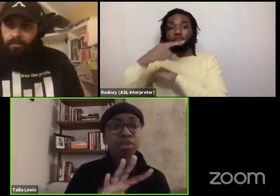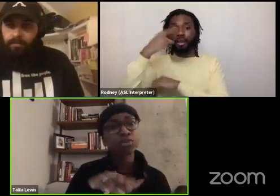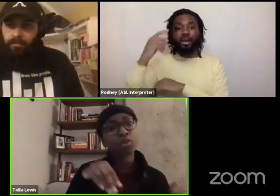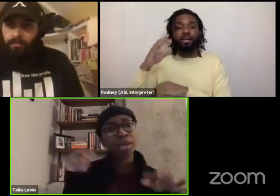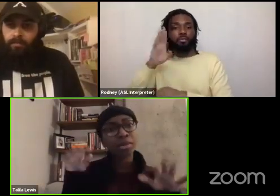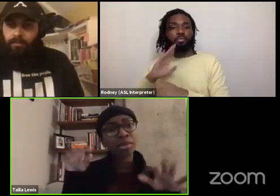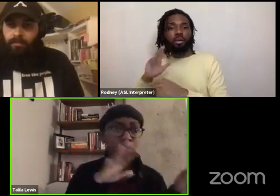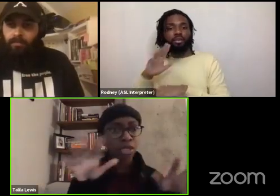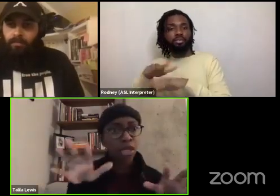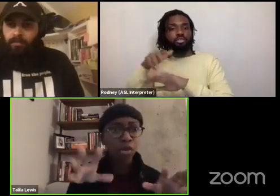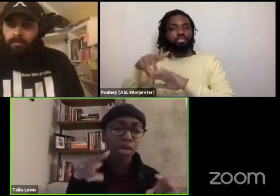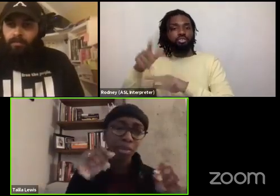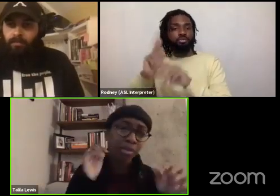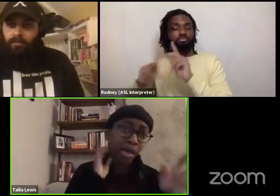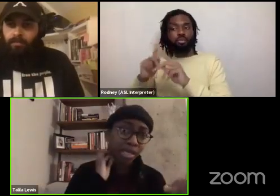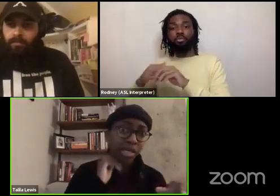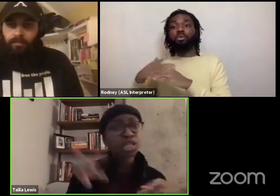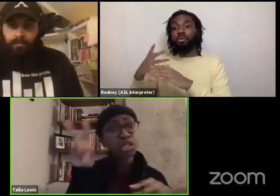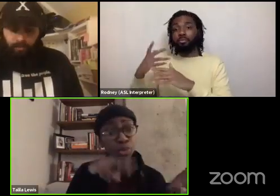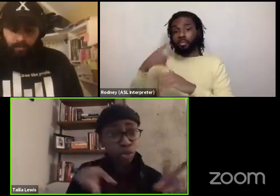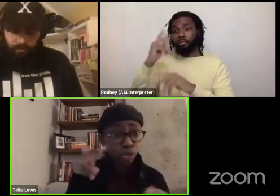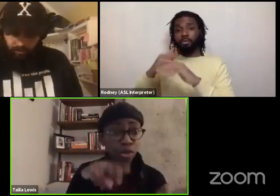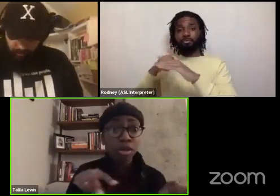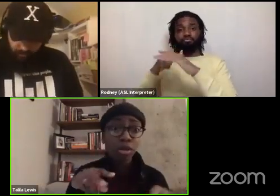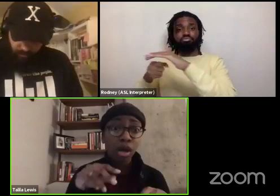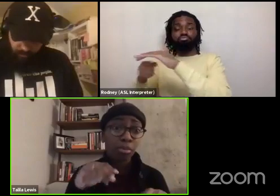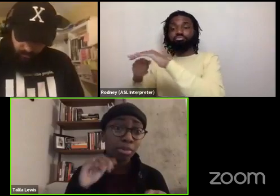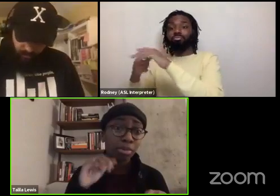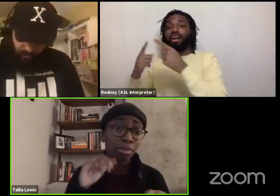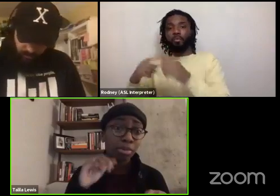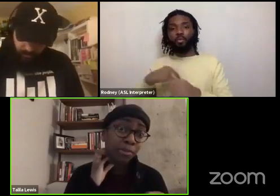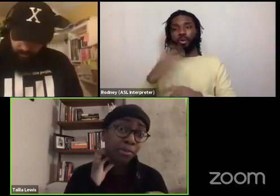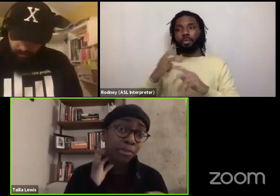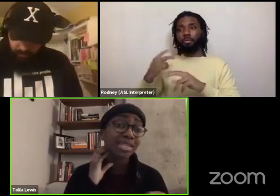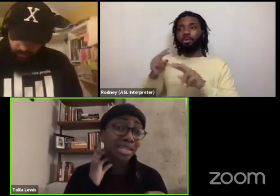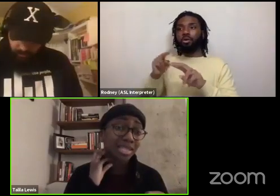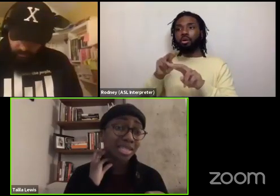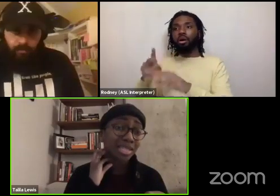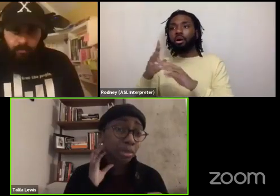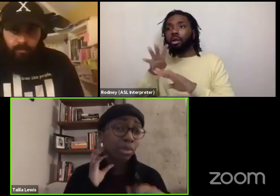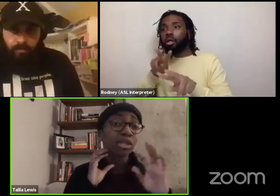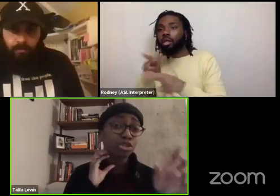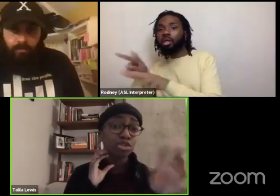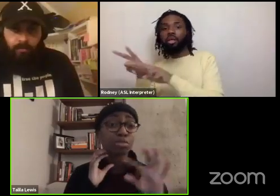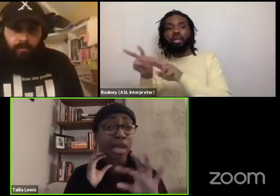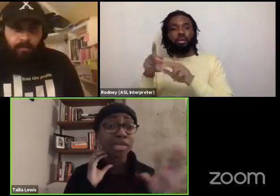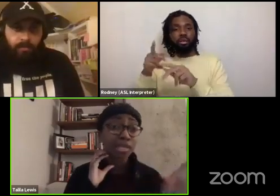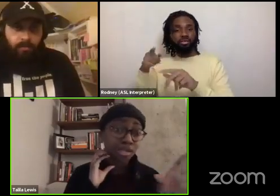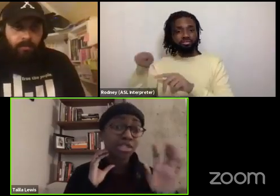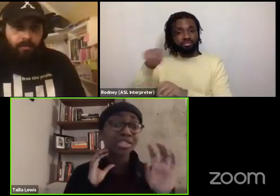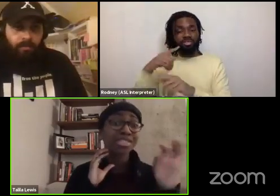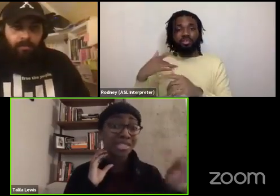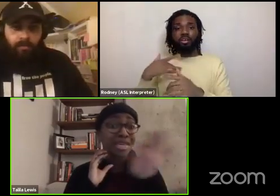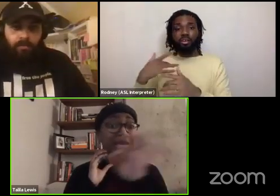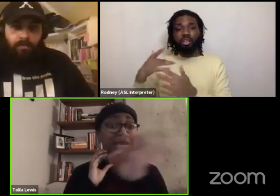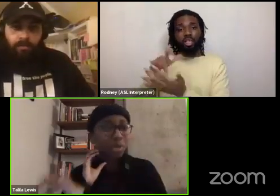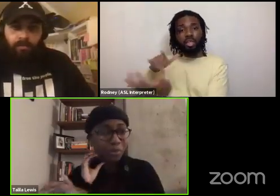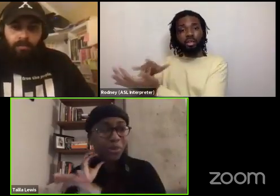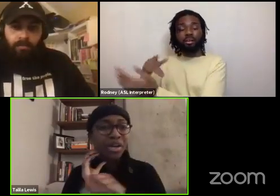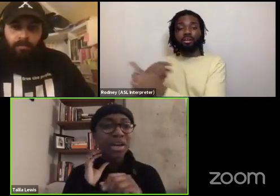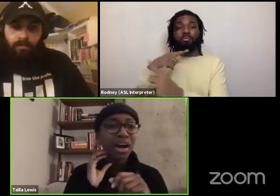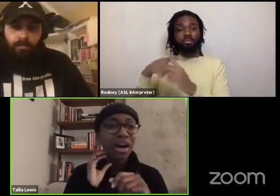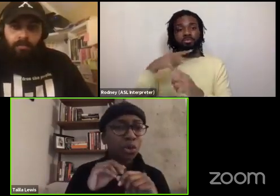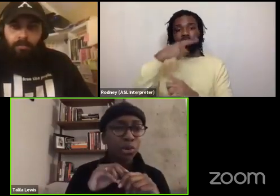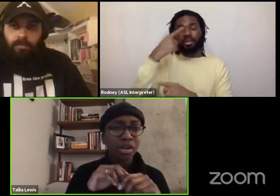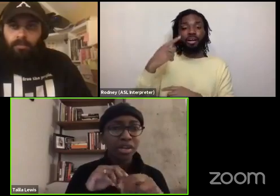display for white people to go and pay money to oogle Black people and disabled people, and usually Black and indigenous disabled